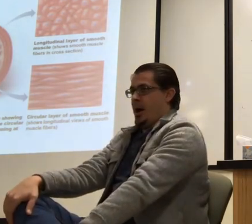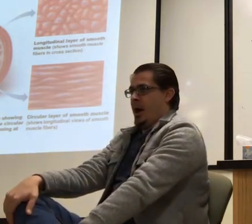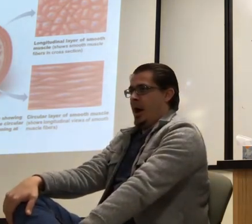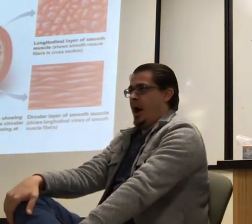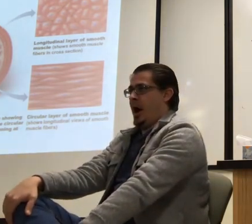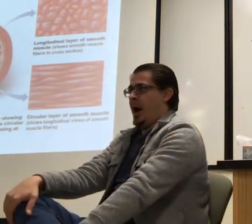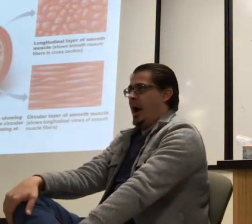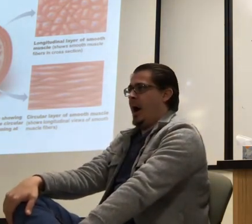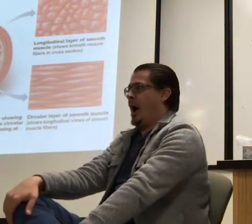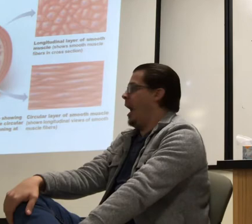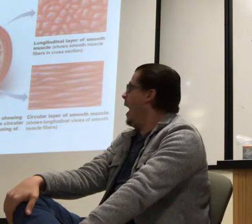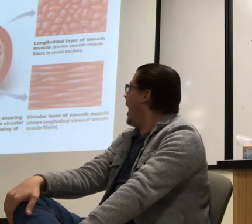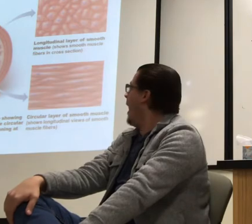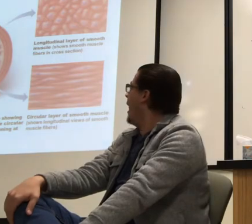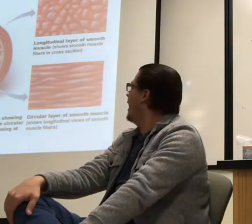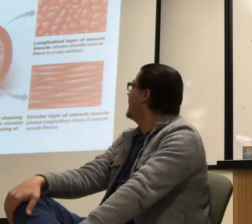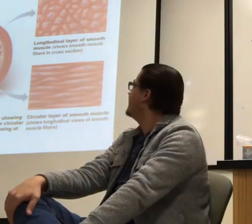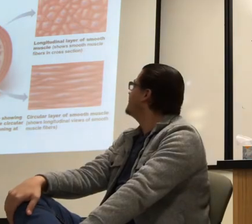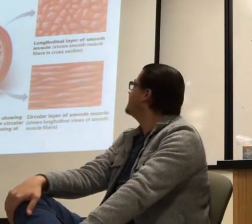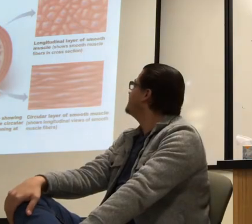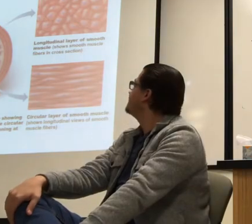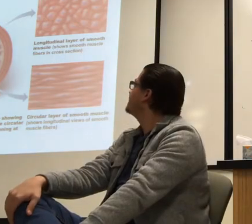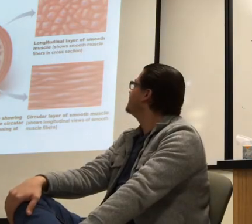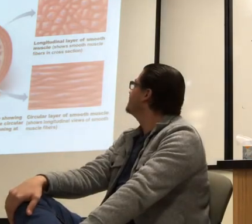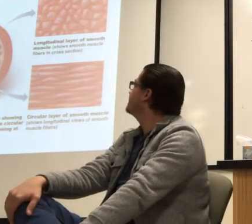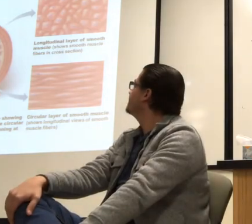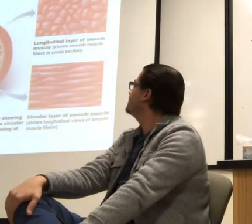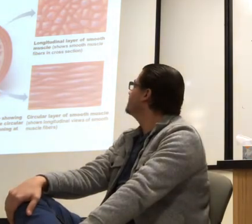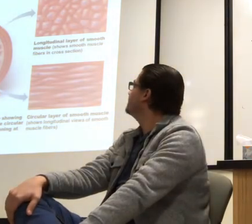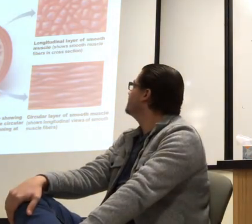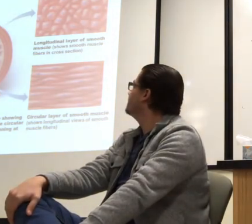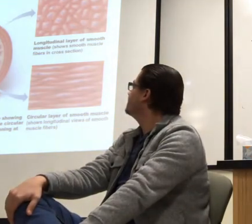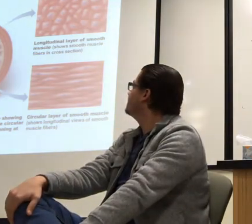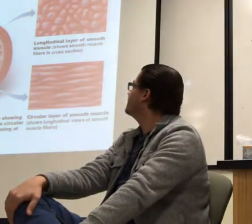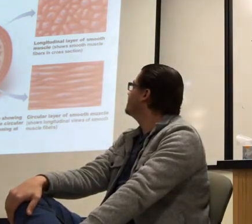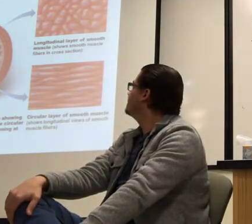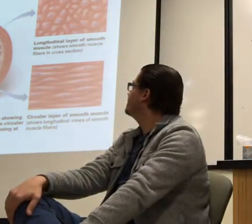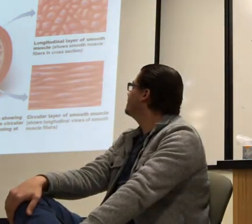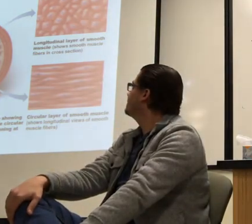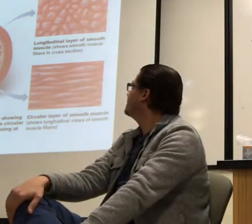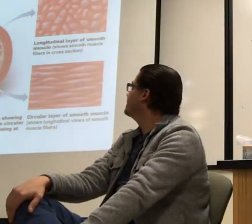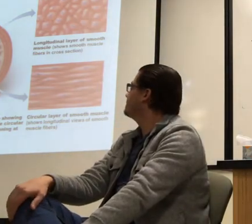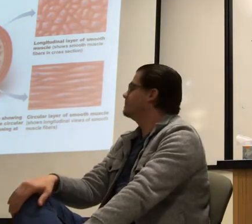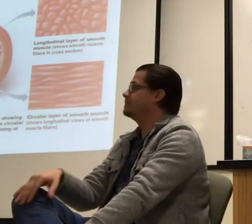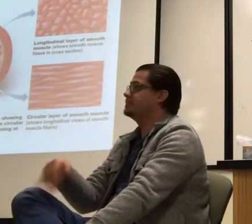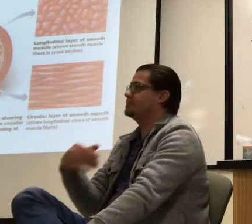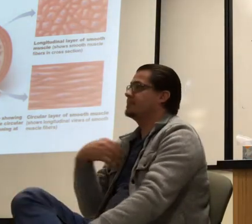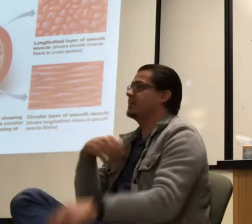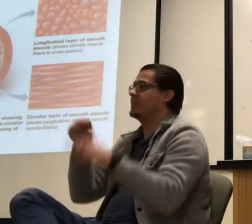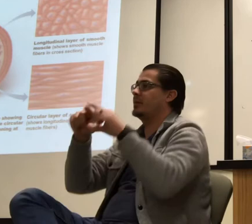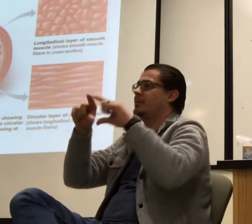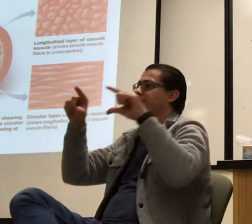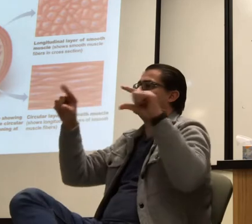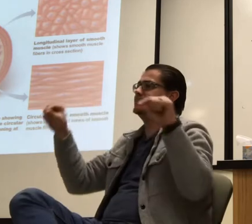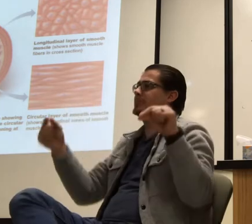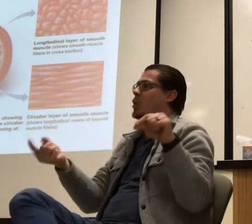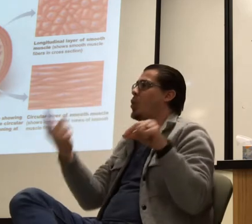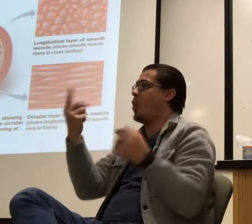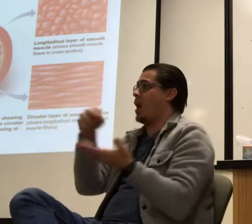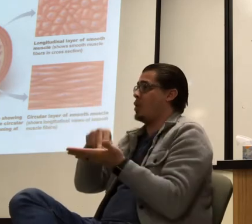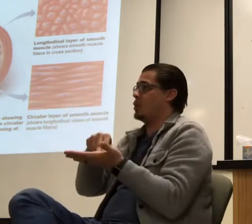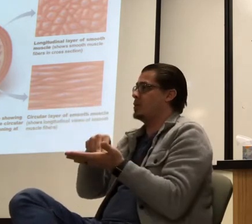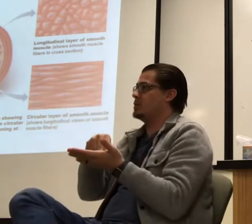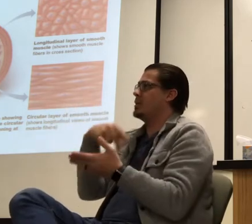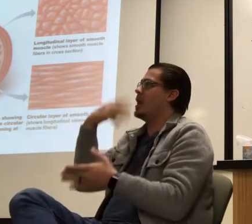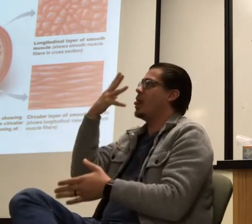you have spindle-shaped cells. They're not multinucleated. They have a solitary nuke in the middle, and they appear smooth.